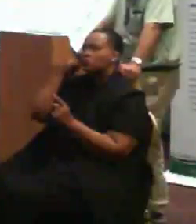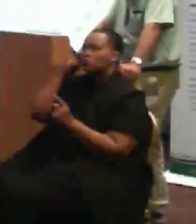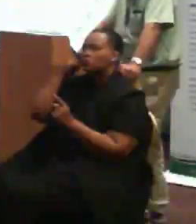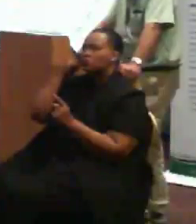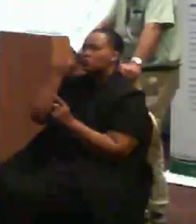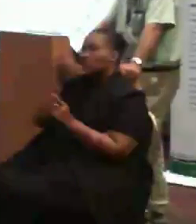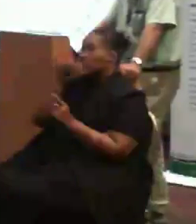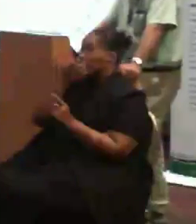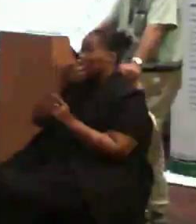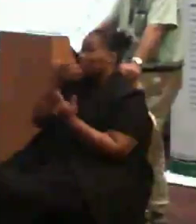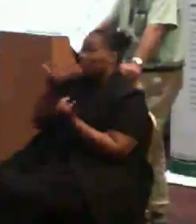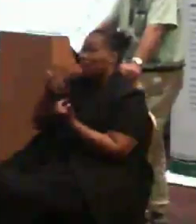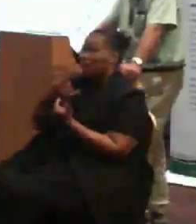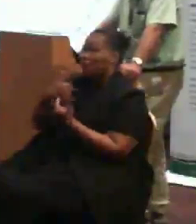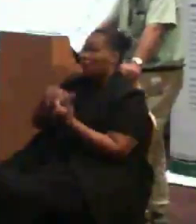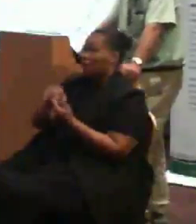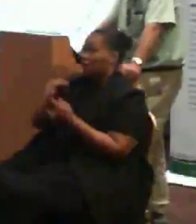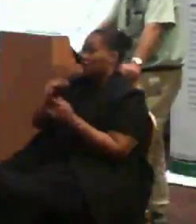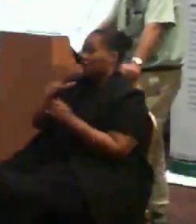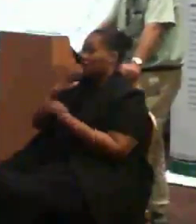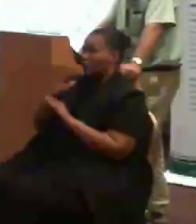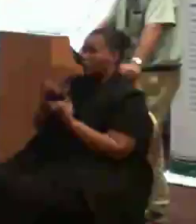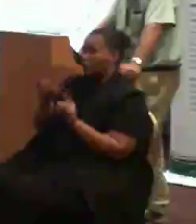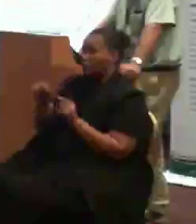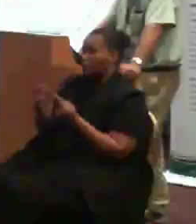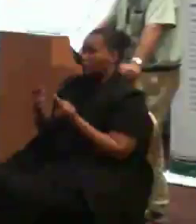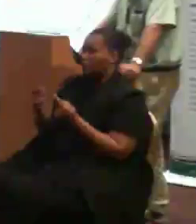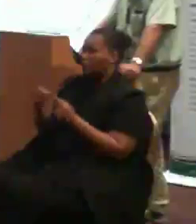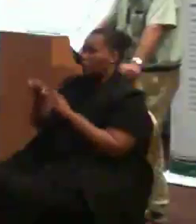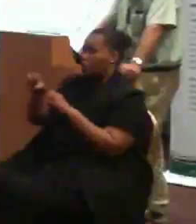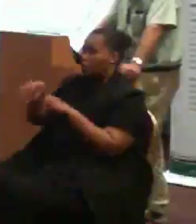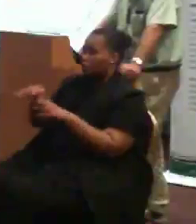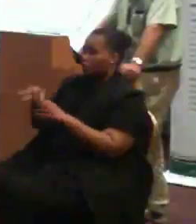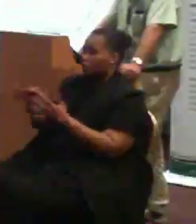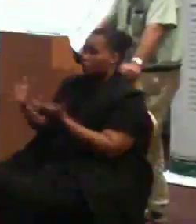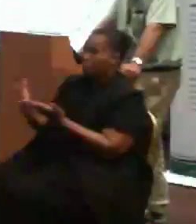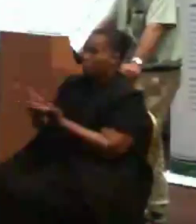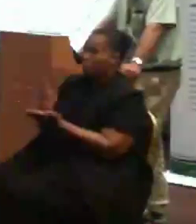this stage. We have to regain losses.